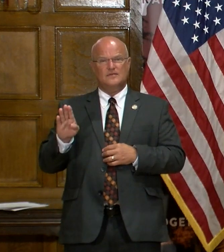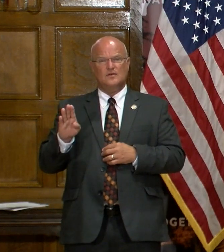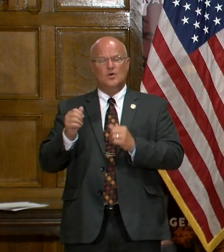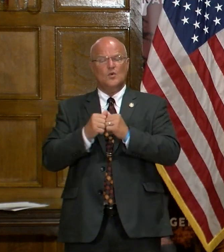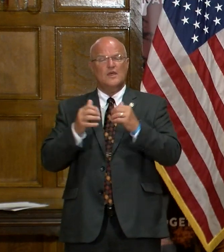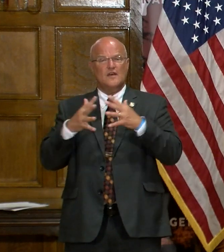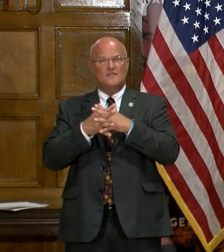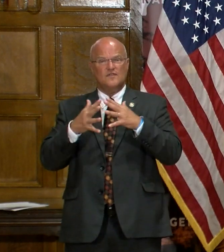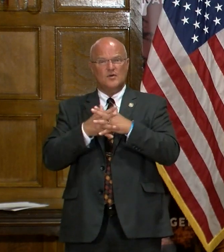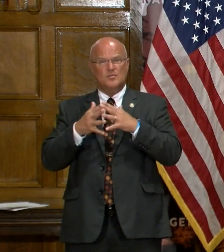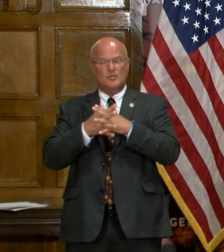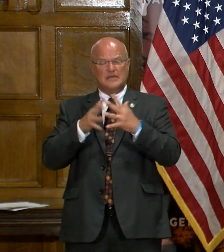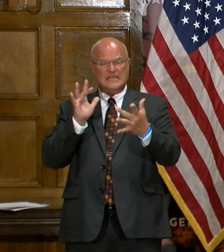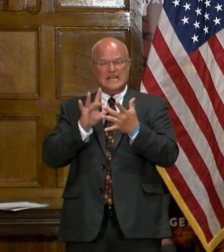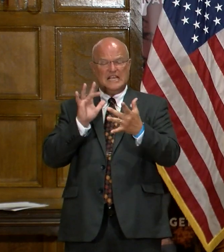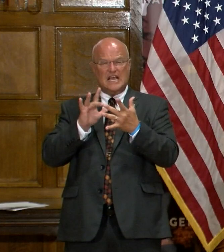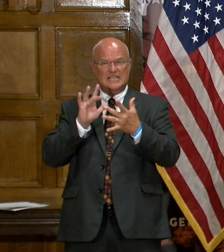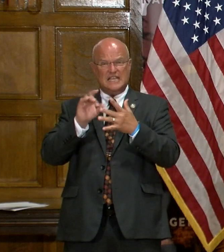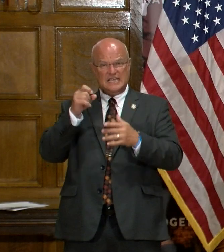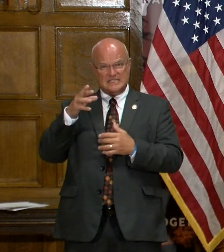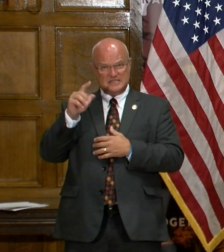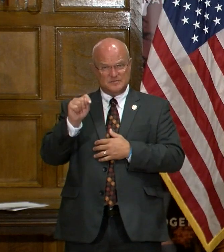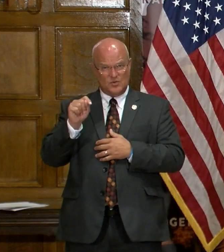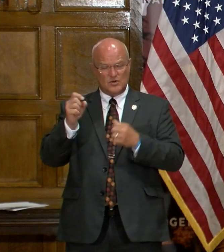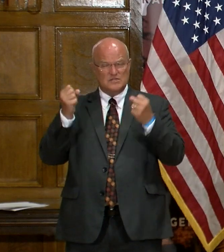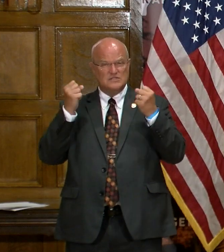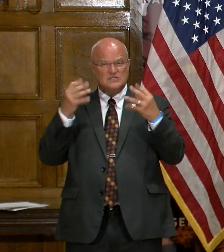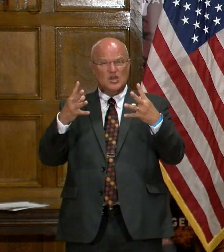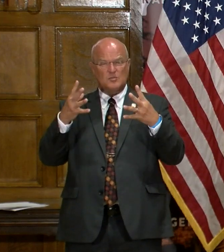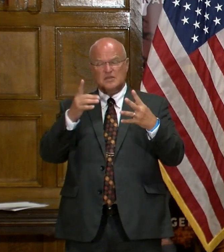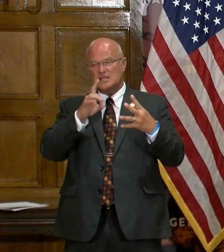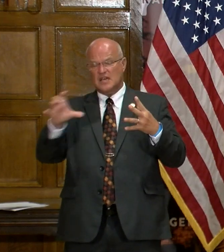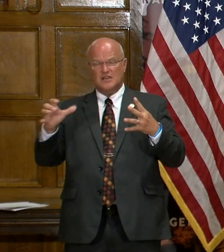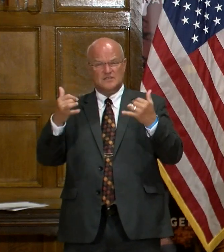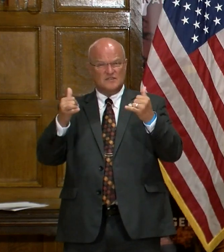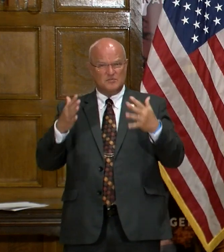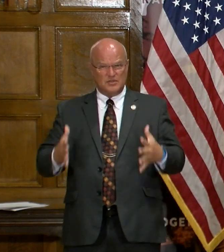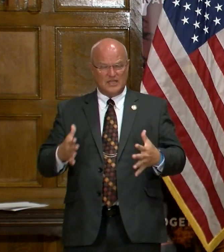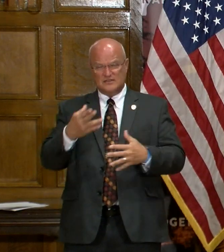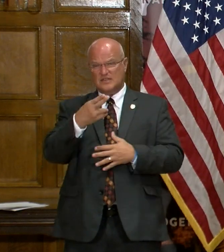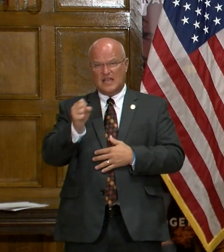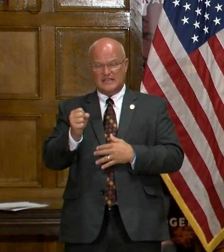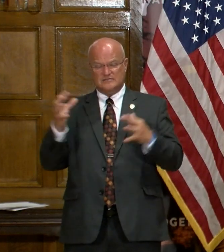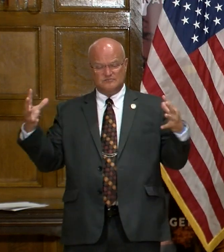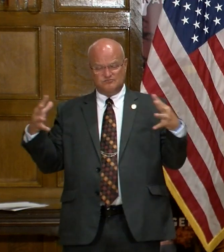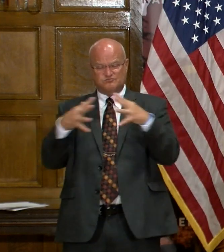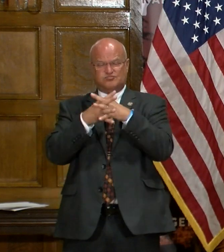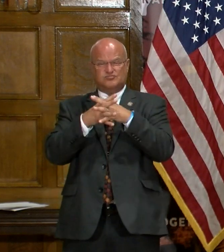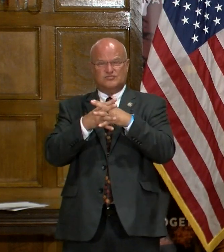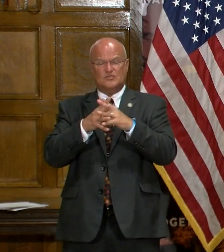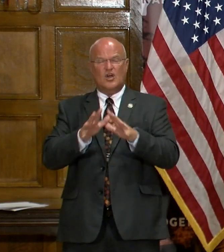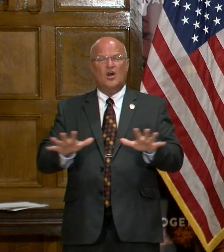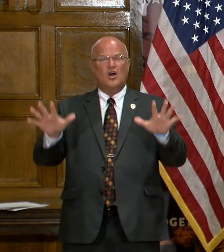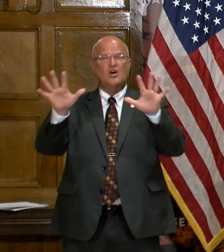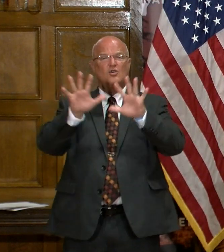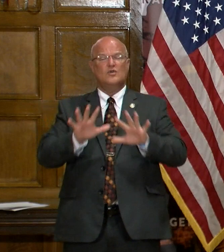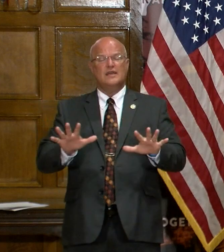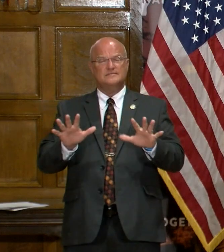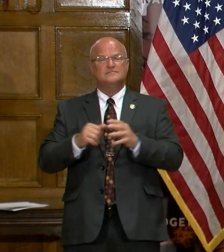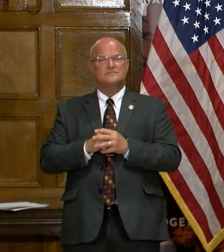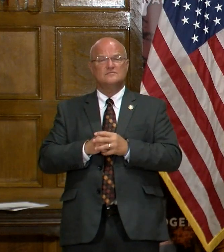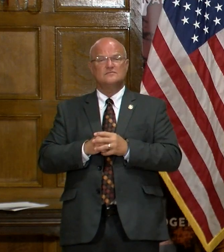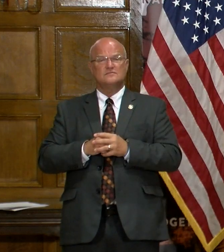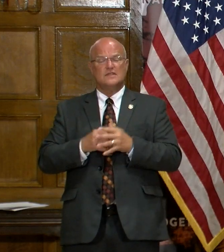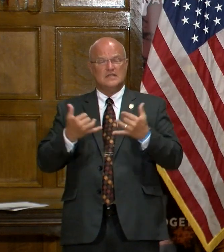With football being a contact sport and so many hundreds of players in college and high school coming together from all areas each week